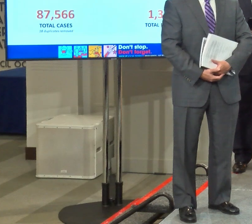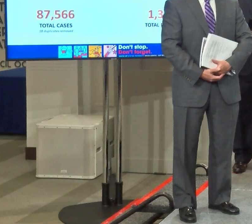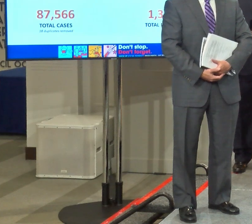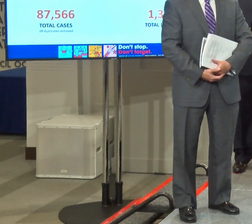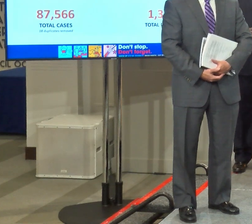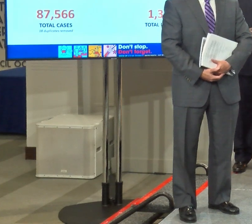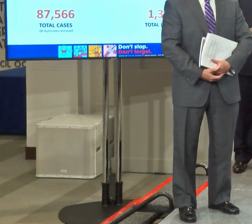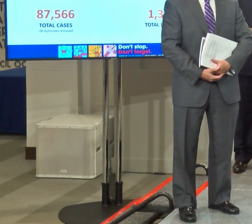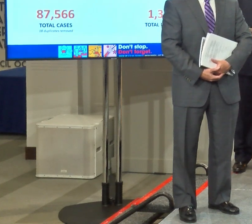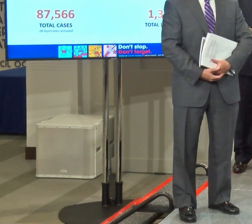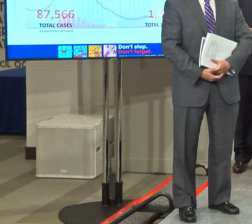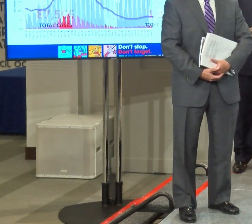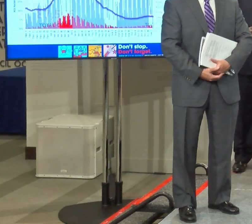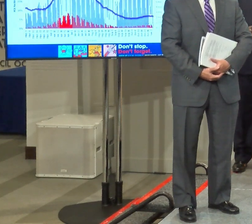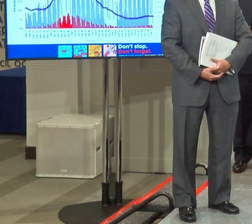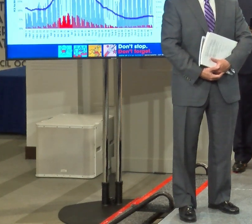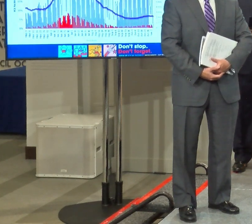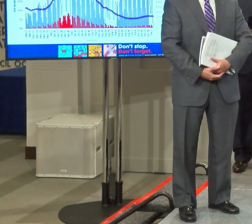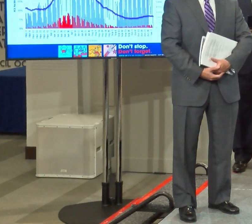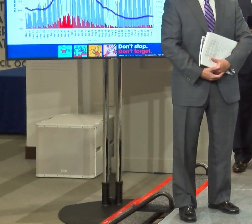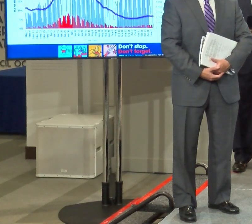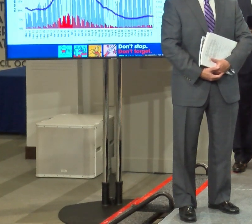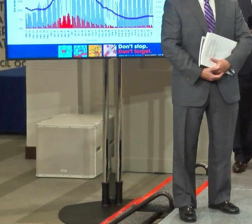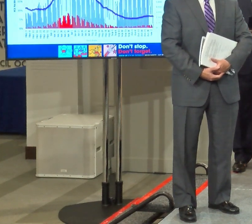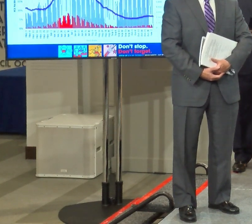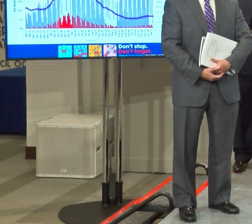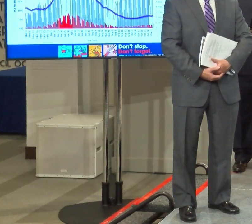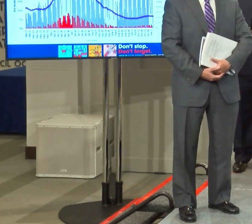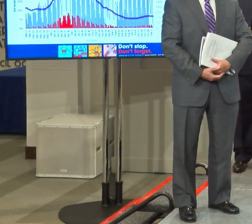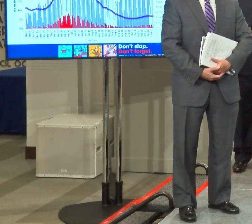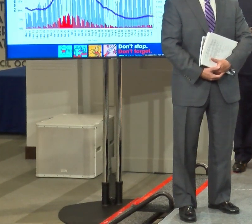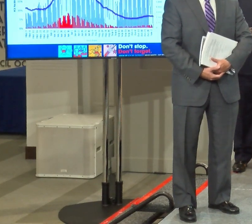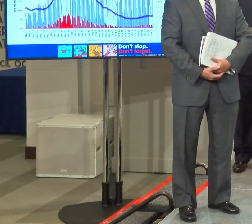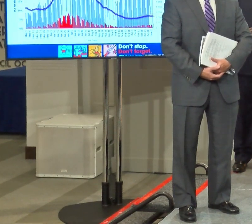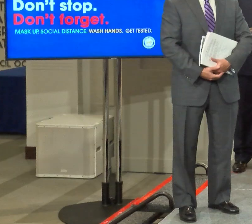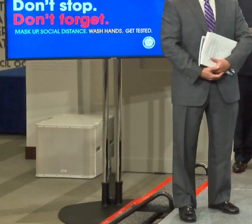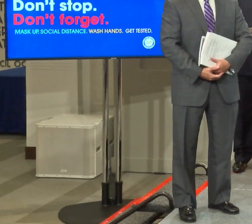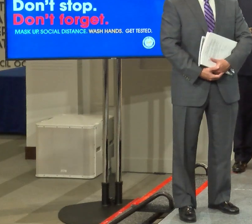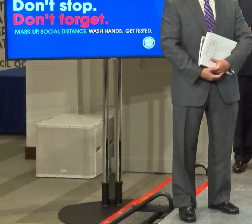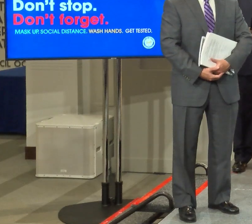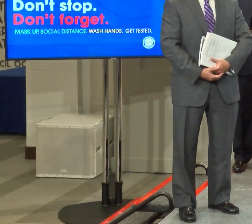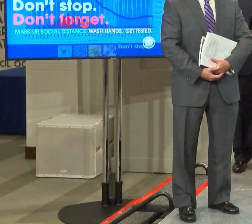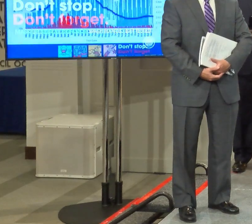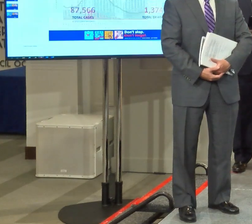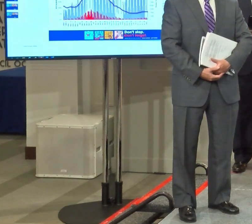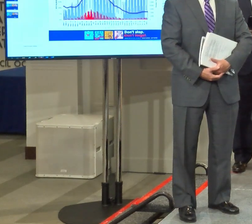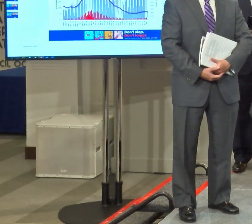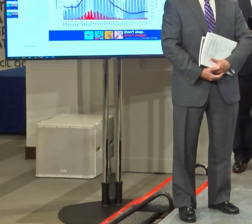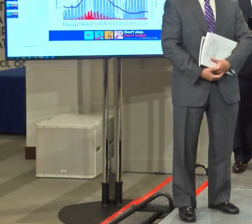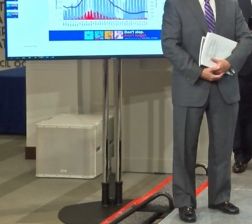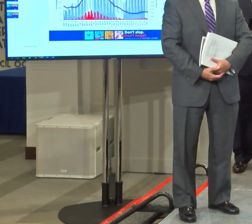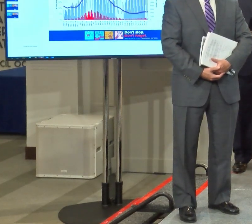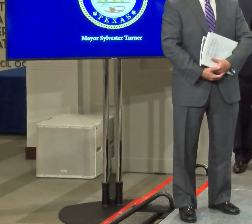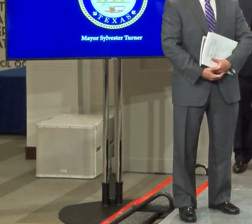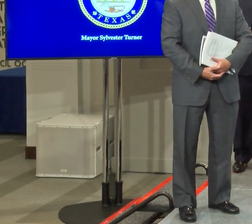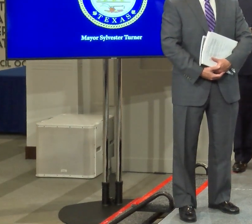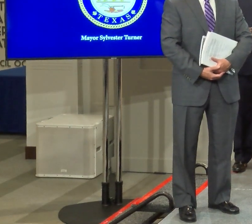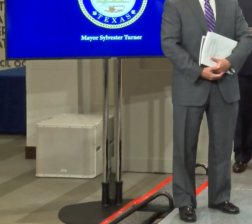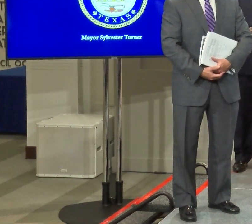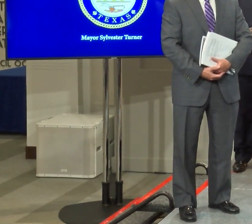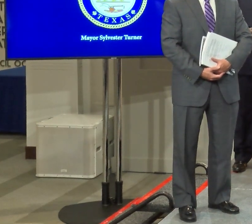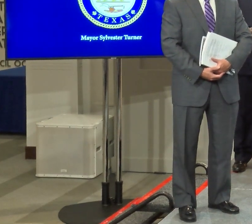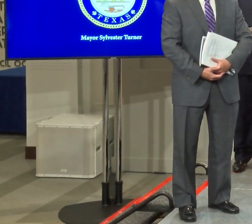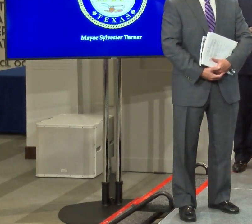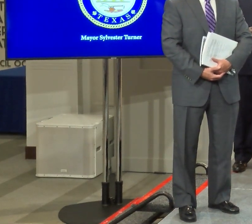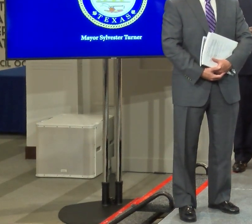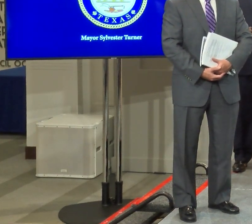1,374. The person who died was an Hispanic male between 40 and 49 with underlying health conditions.